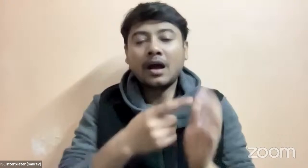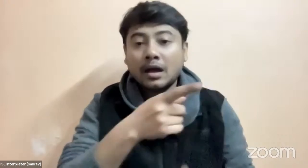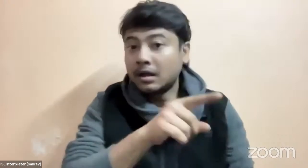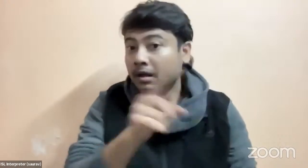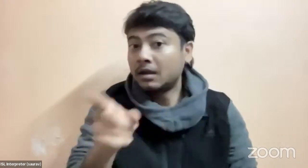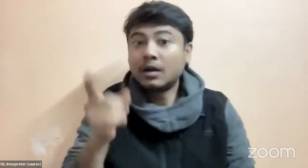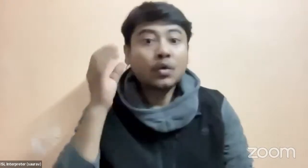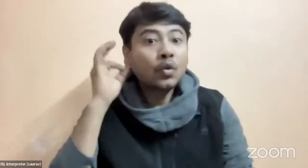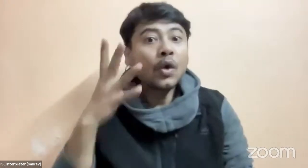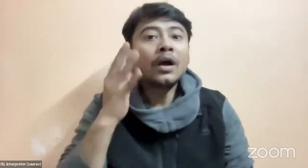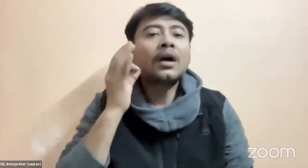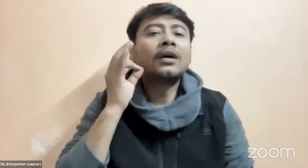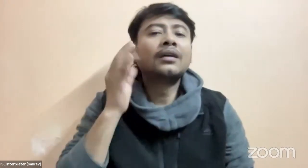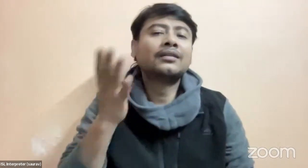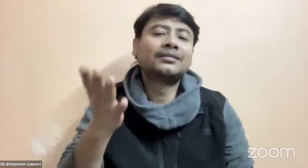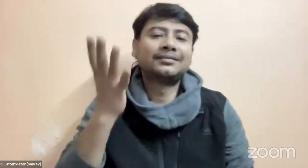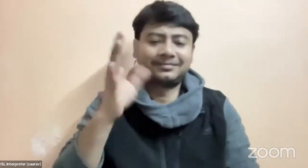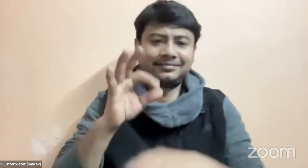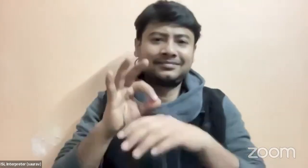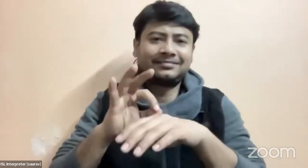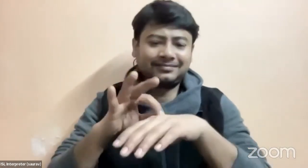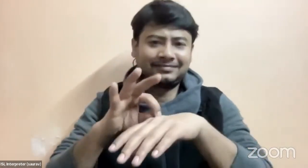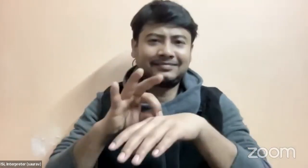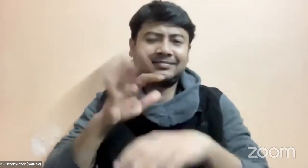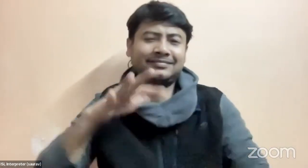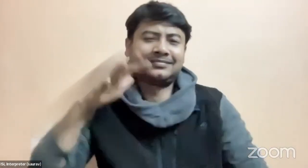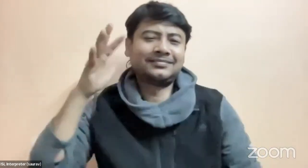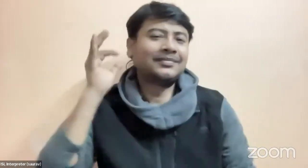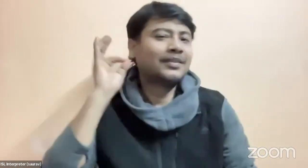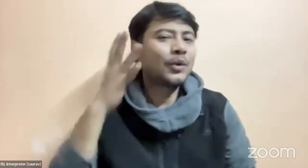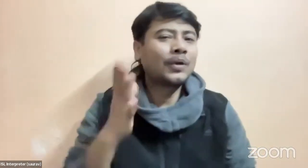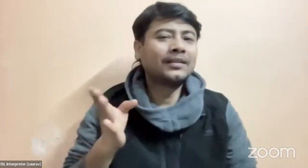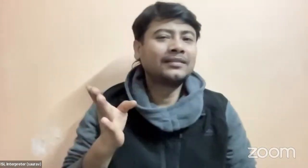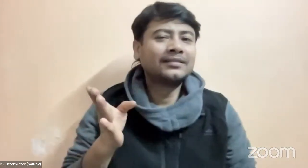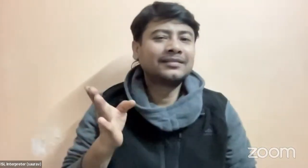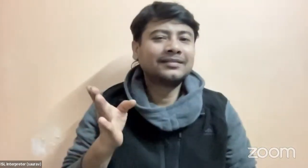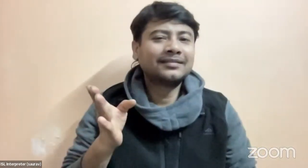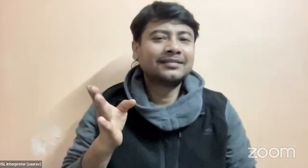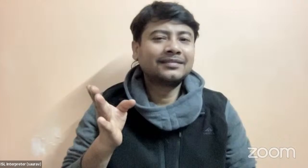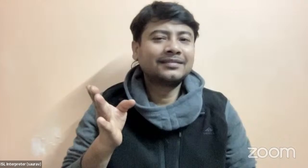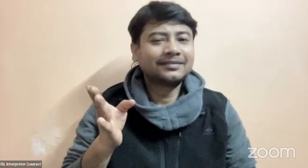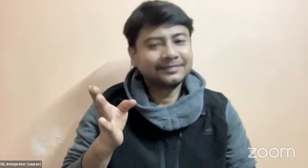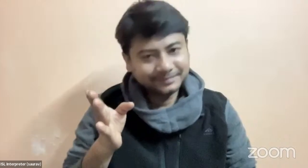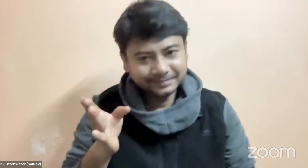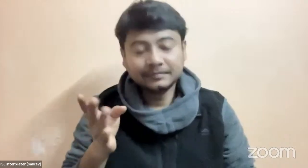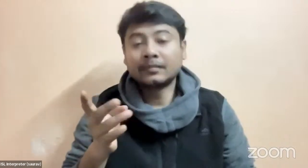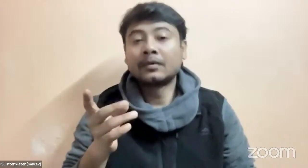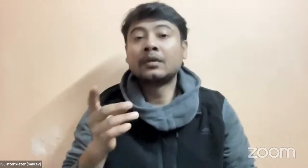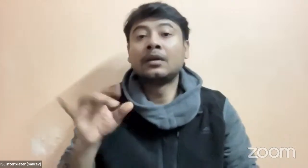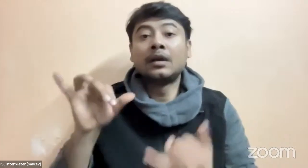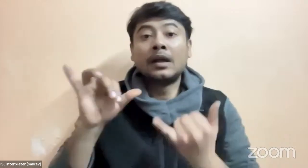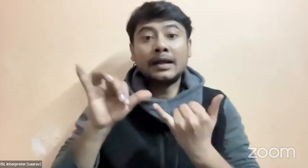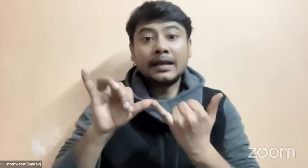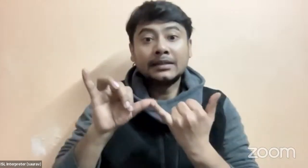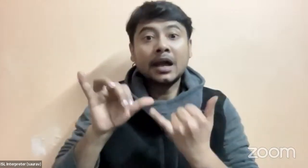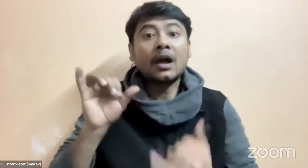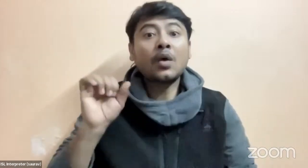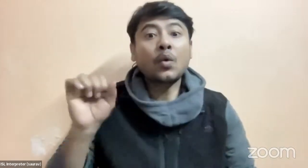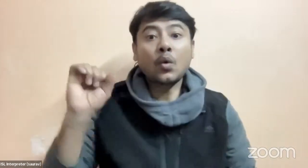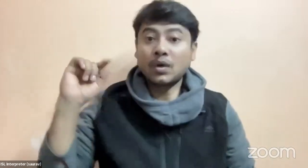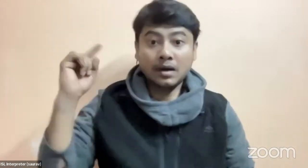When Krishna comes, he is in the mood of supreme personality of Godhead. I am the supreme Lord.